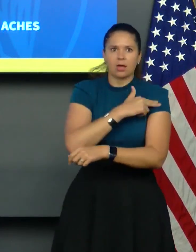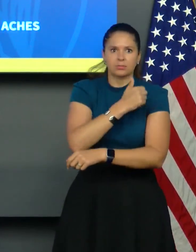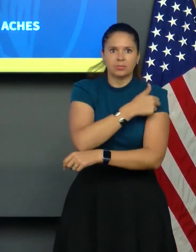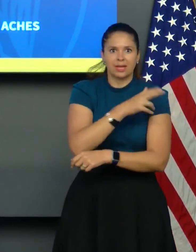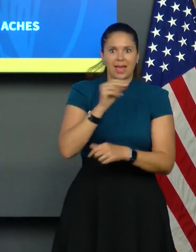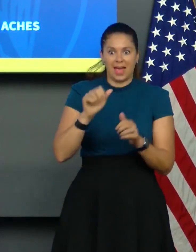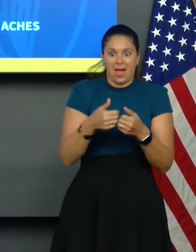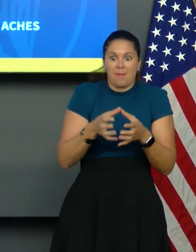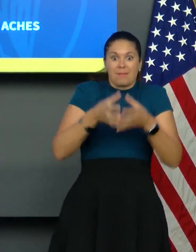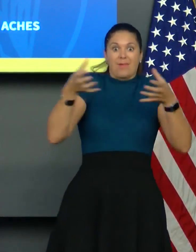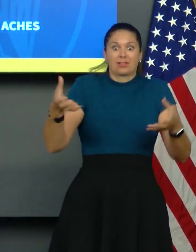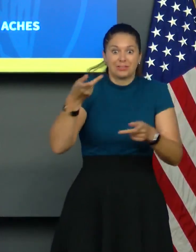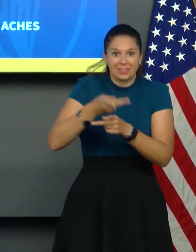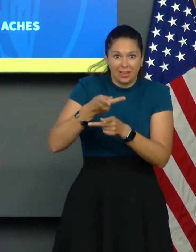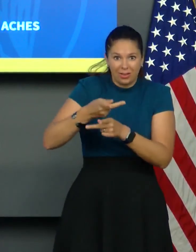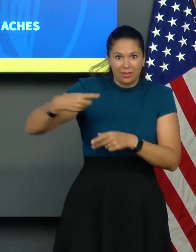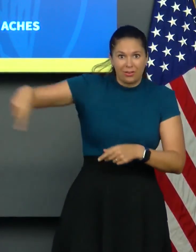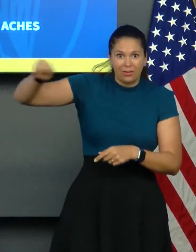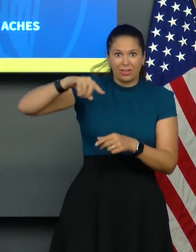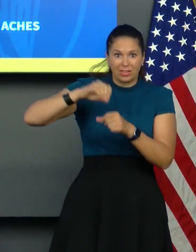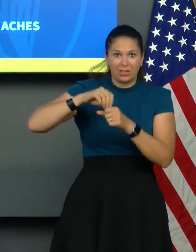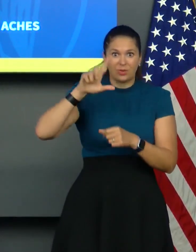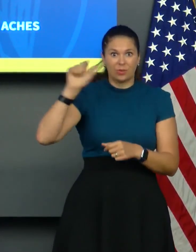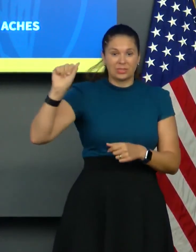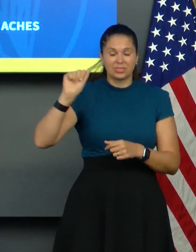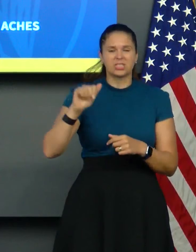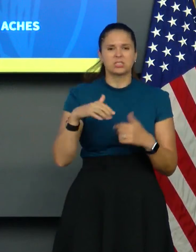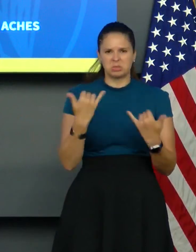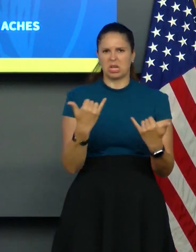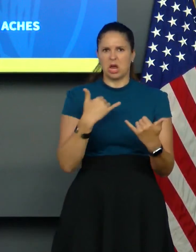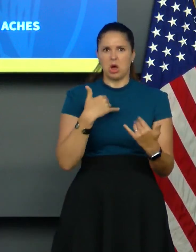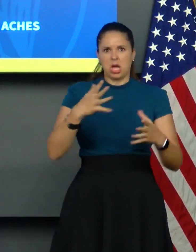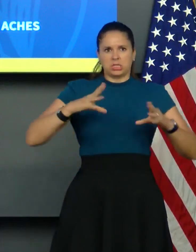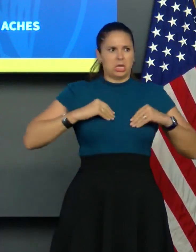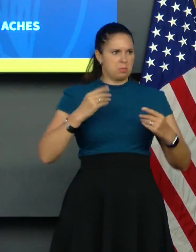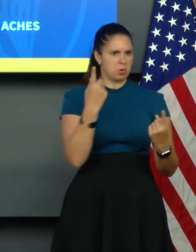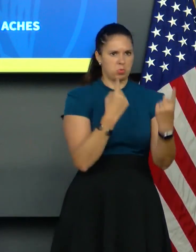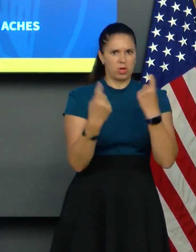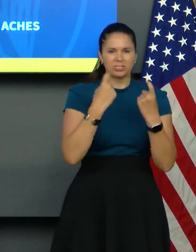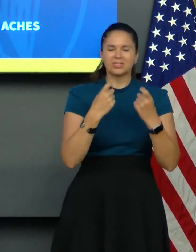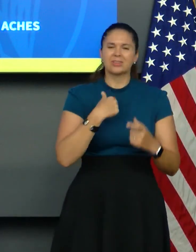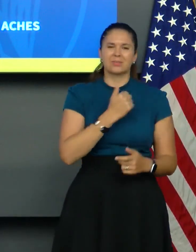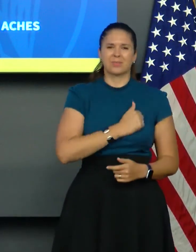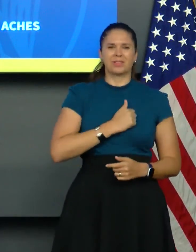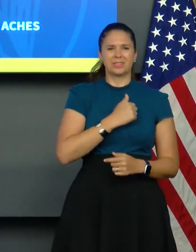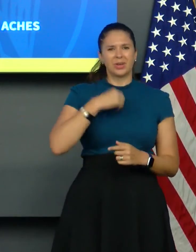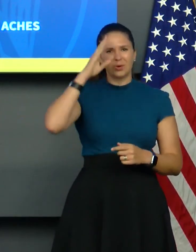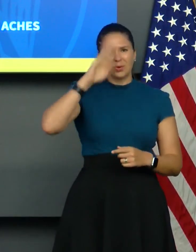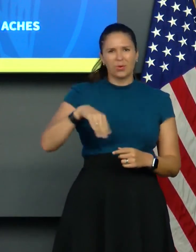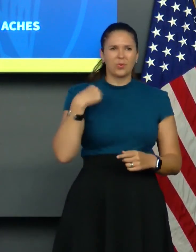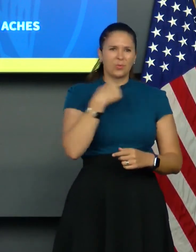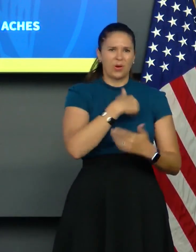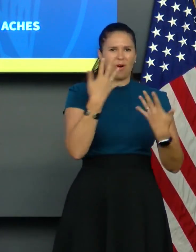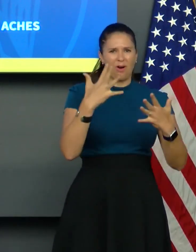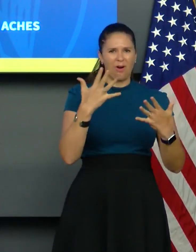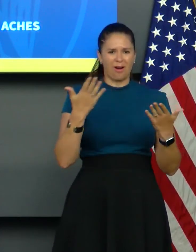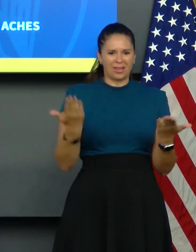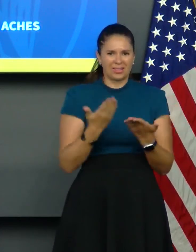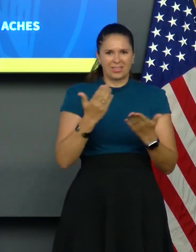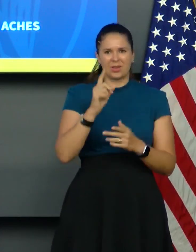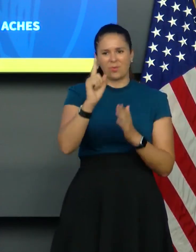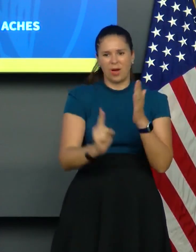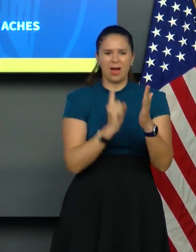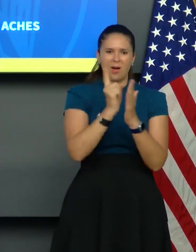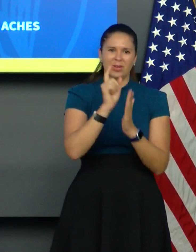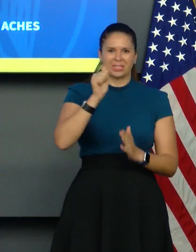rendered across the state of Louisiana. All right, with that, I will take a few questions, and I apologize. I know we've already been here for an hour and